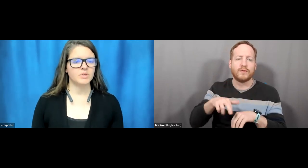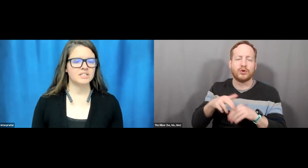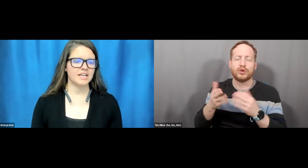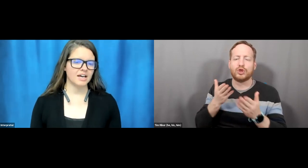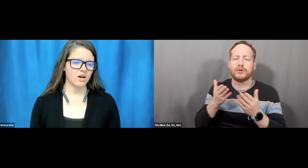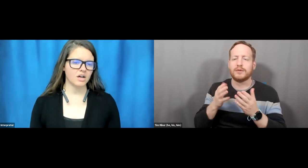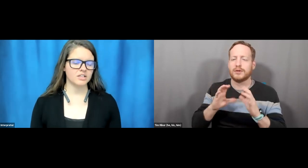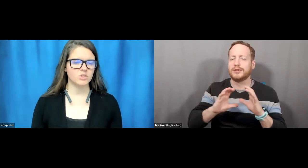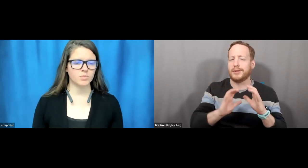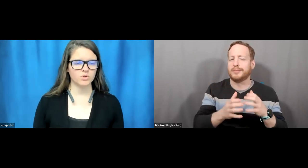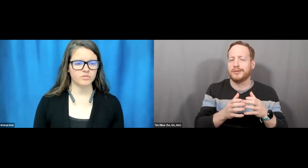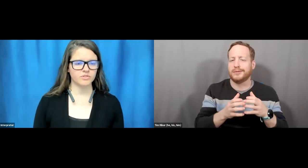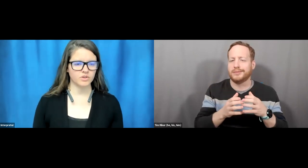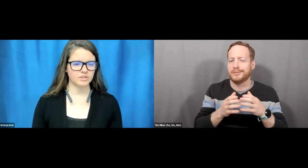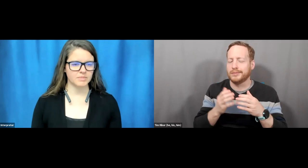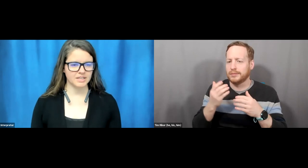it's the Ad Hoc Interpreter Referral Committee.